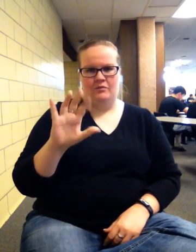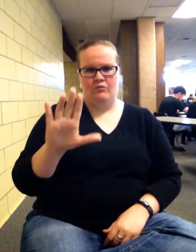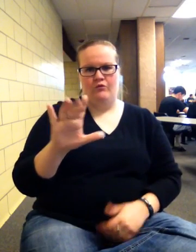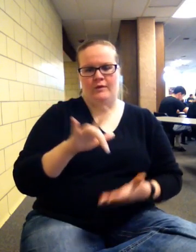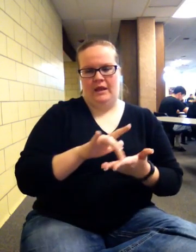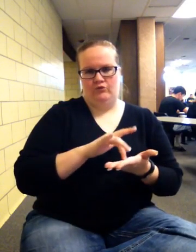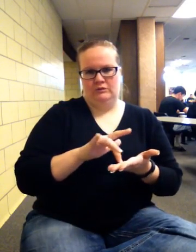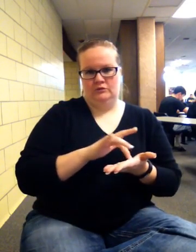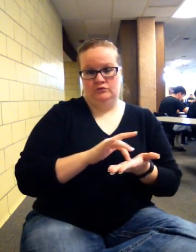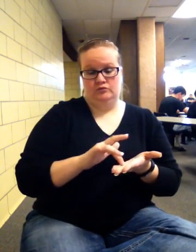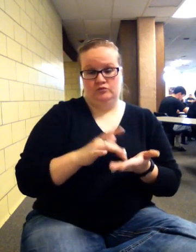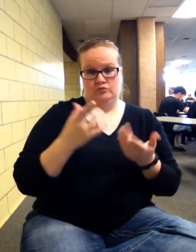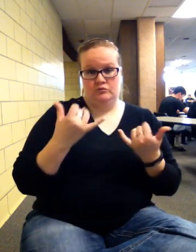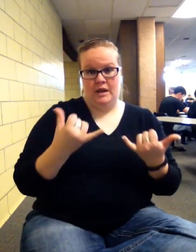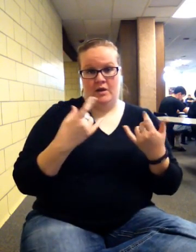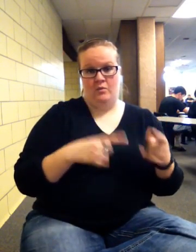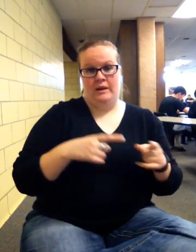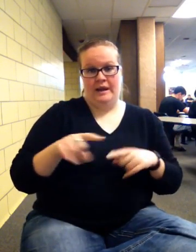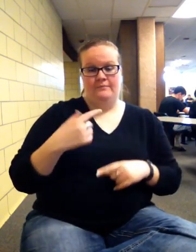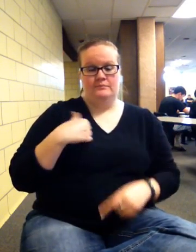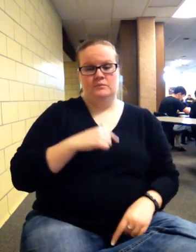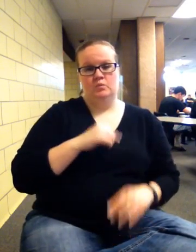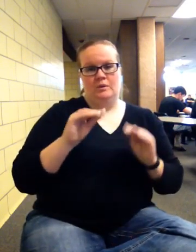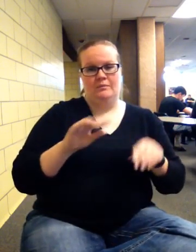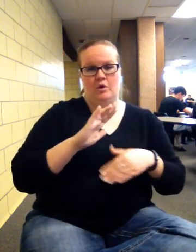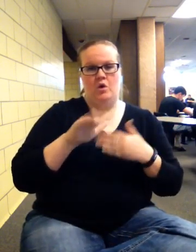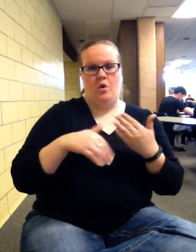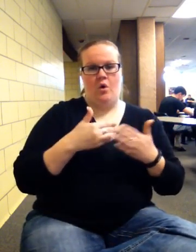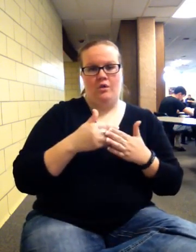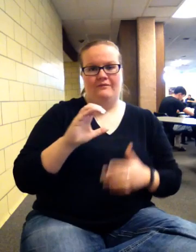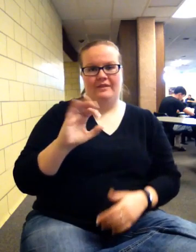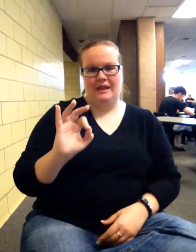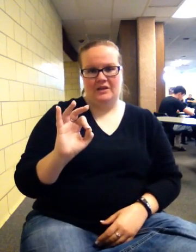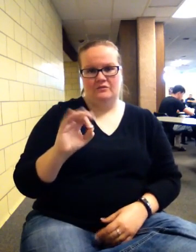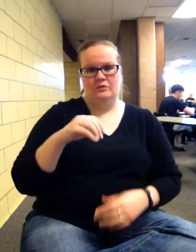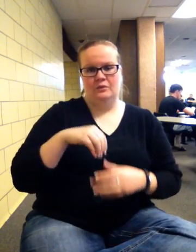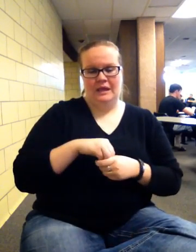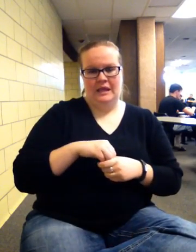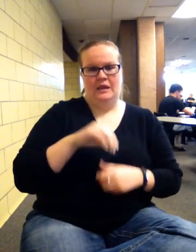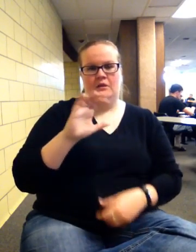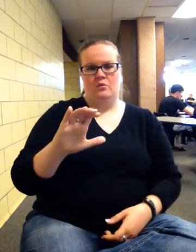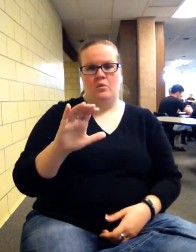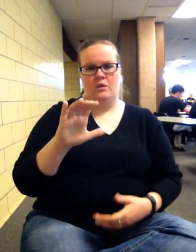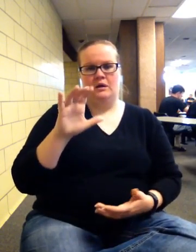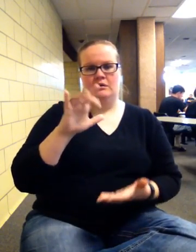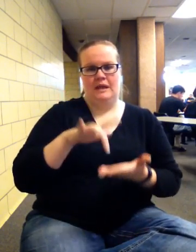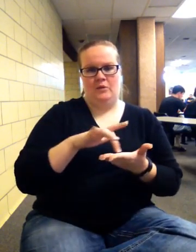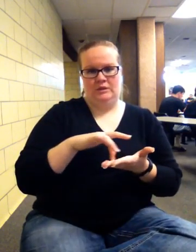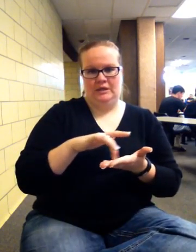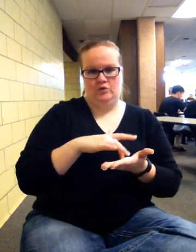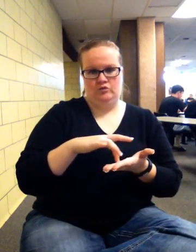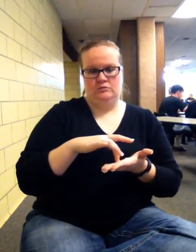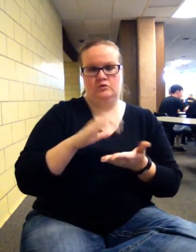going to happen now is that we're going to put all of those cash flows into your calculator, hitting the CF button.